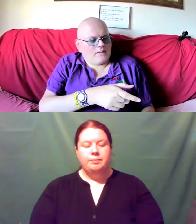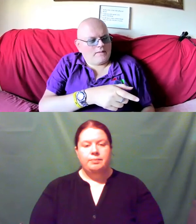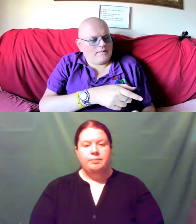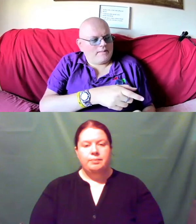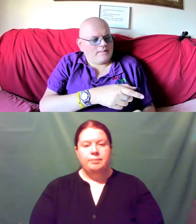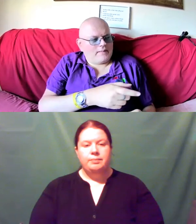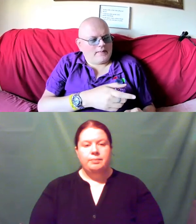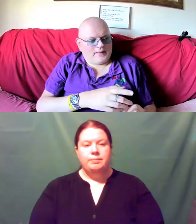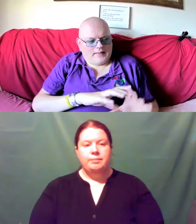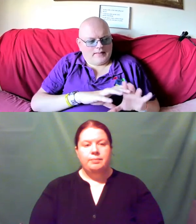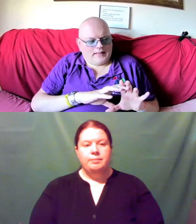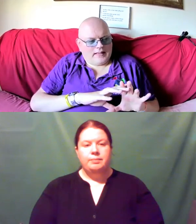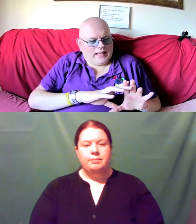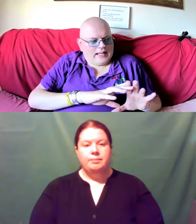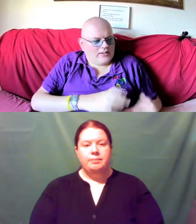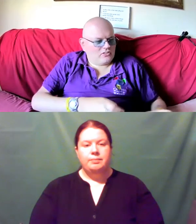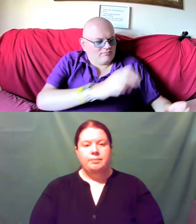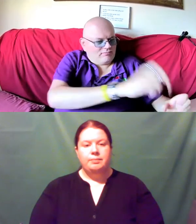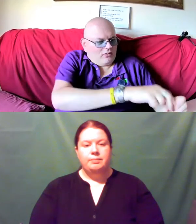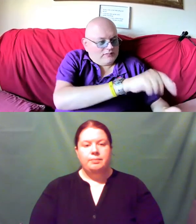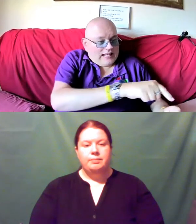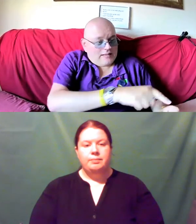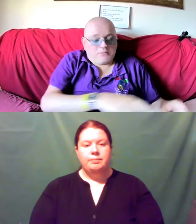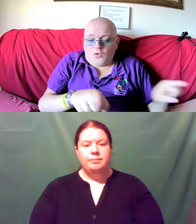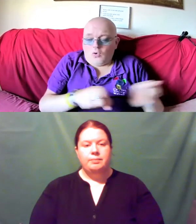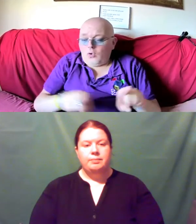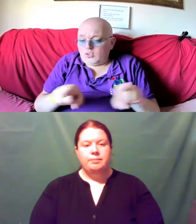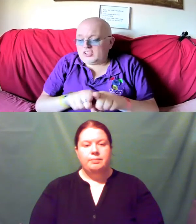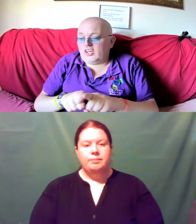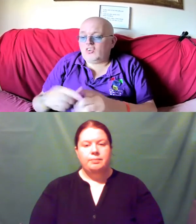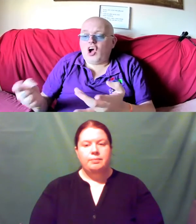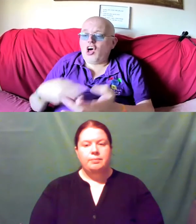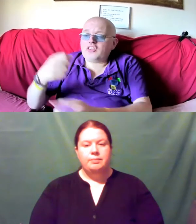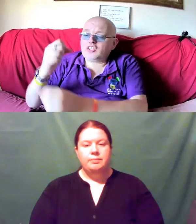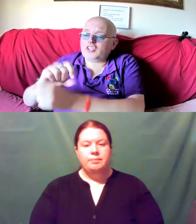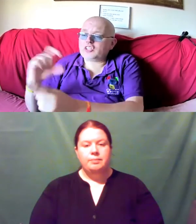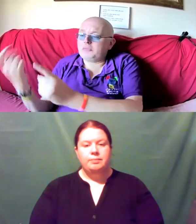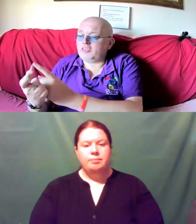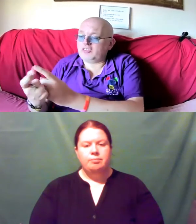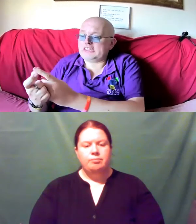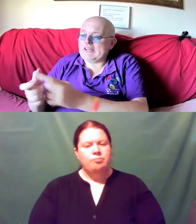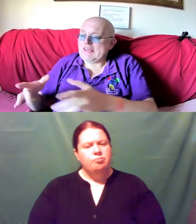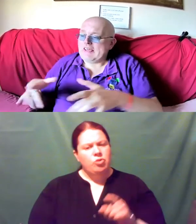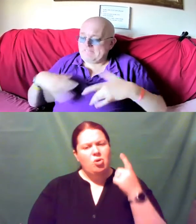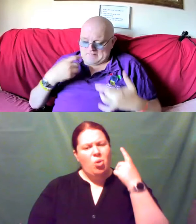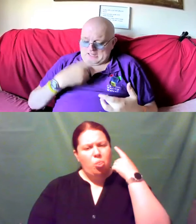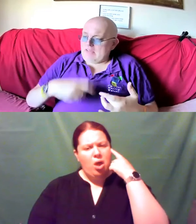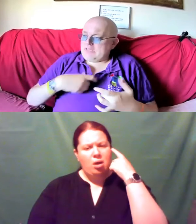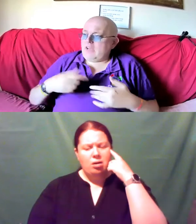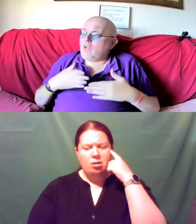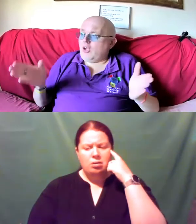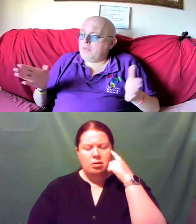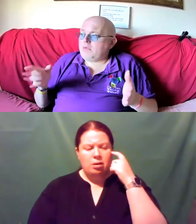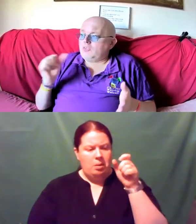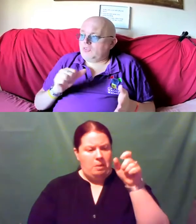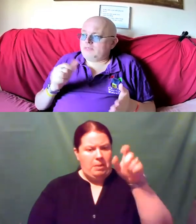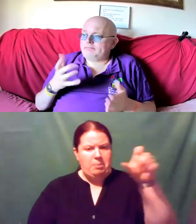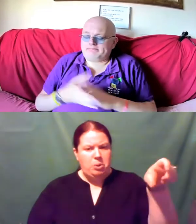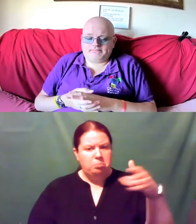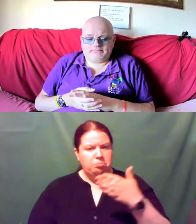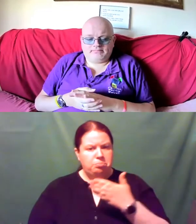self to the wider church life, not just to the Open Table community. Do you think we should be welcoming people from non-Christian